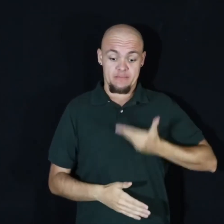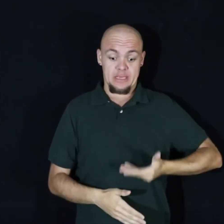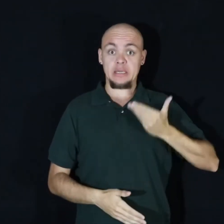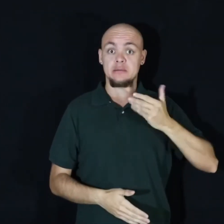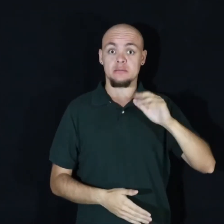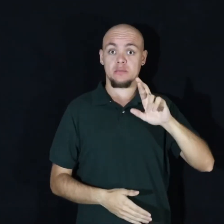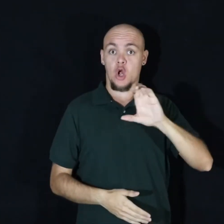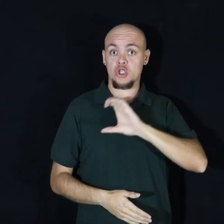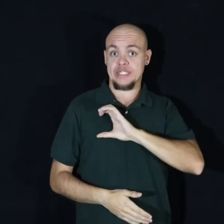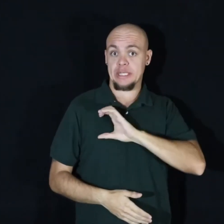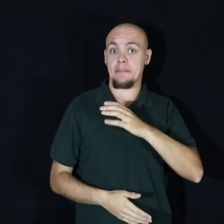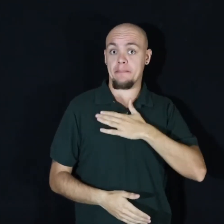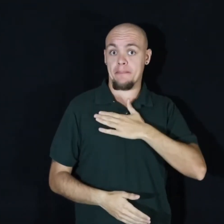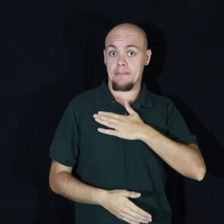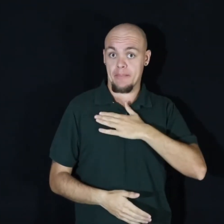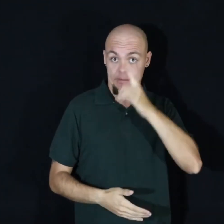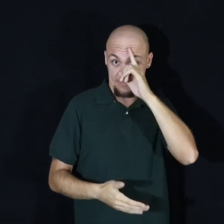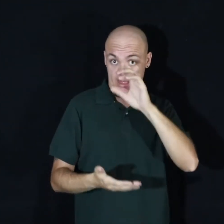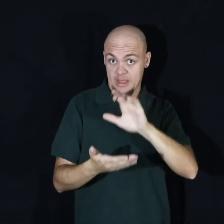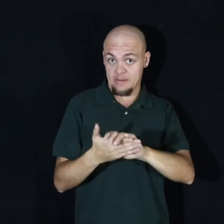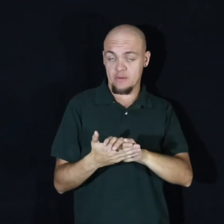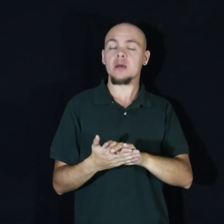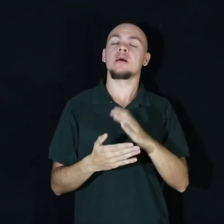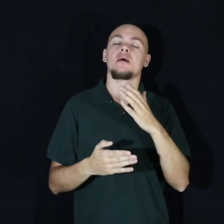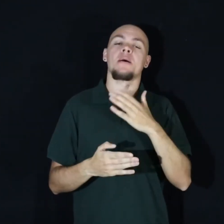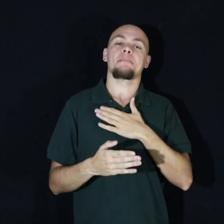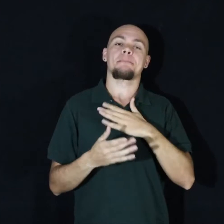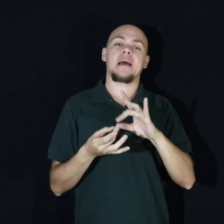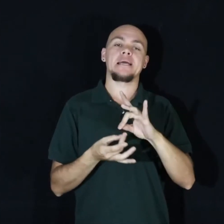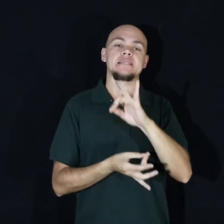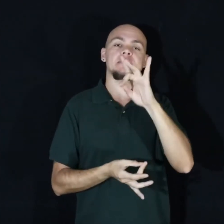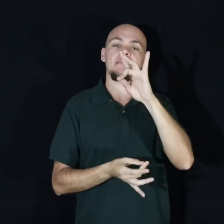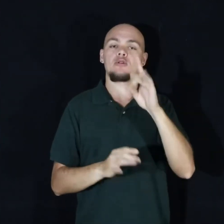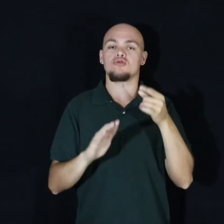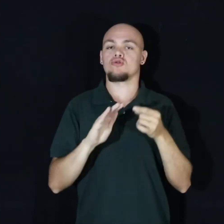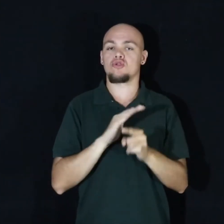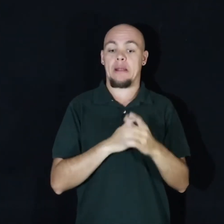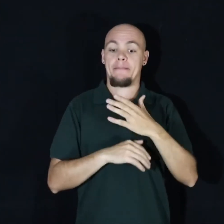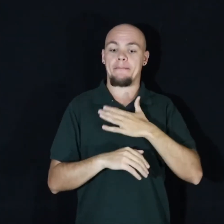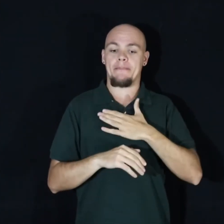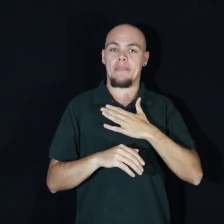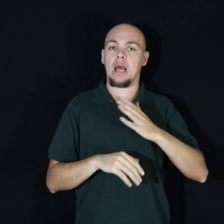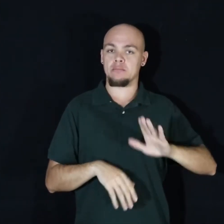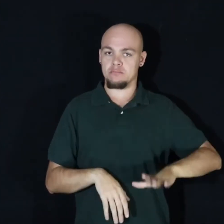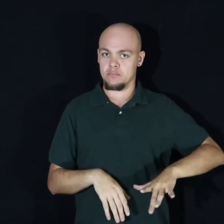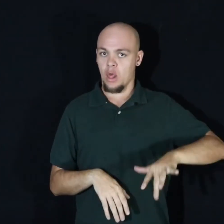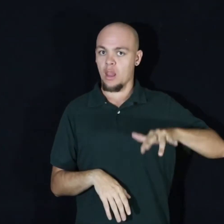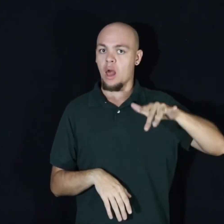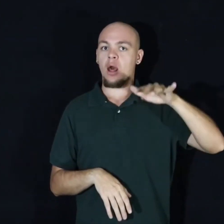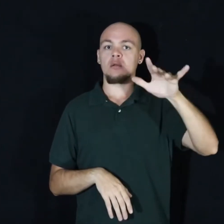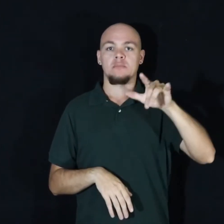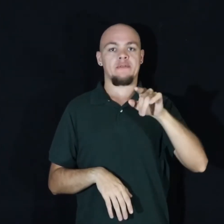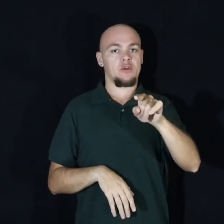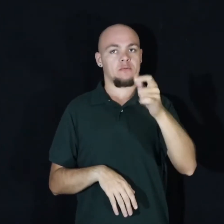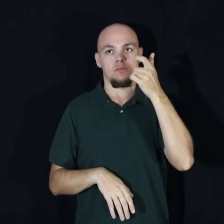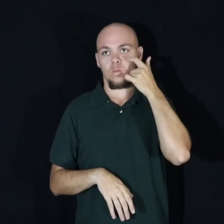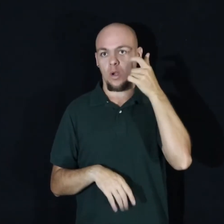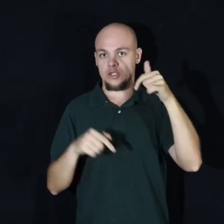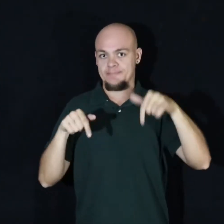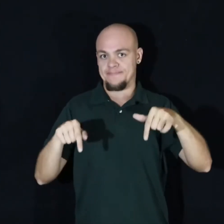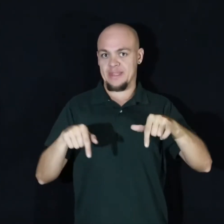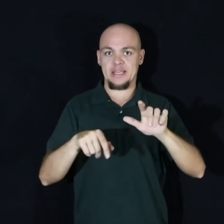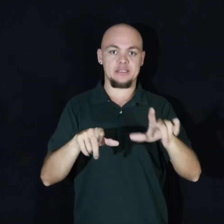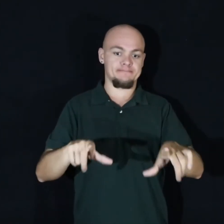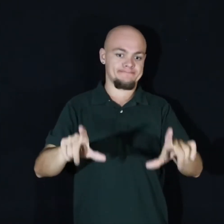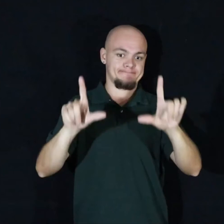stance as clergy? What's my stance as a pastor? And again, I'm sharing with you my own spiritual journey, where I've come from. And I'm